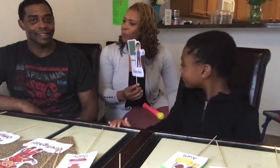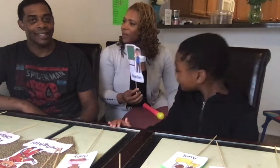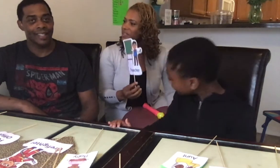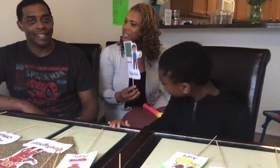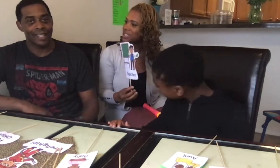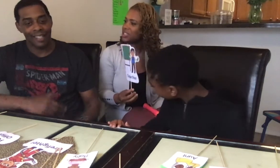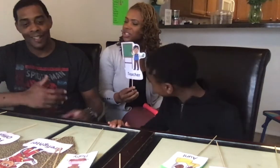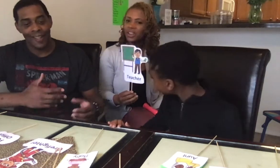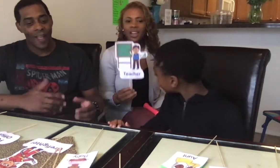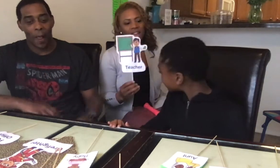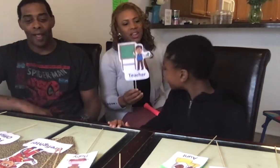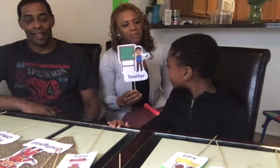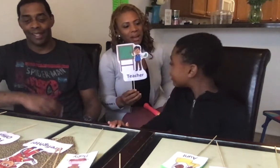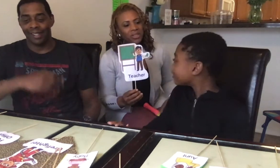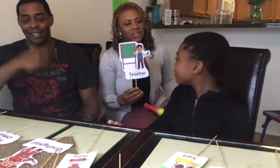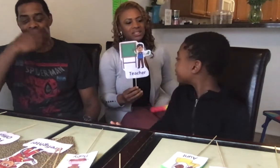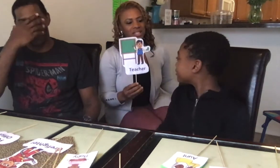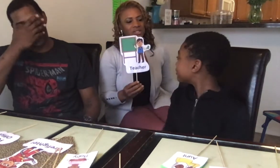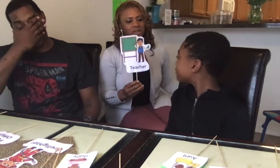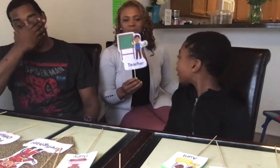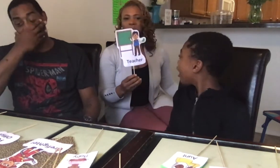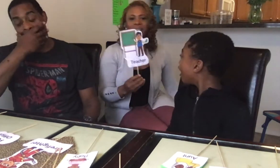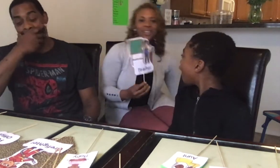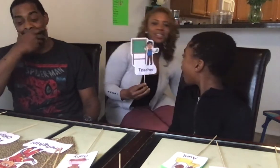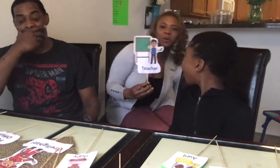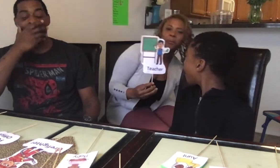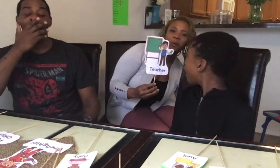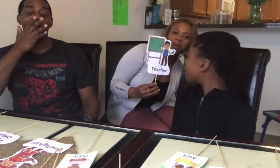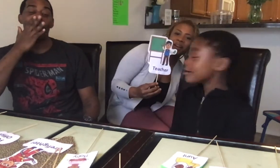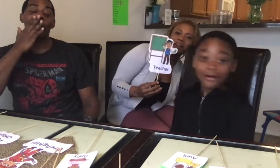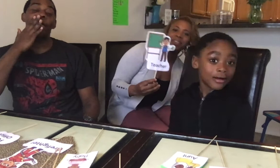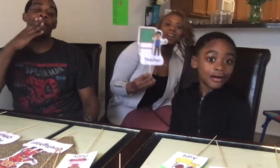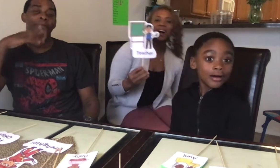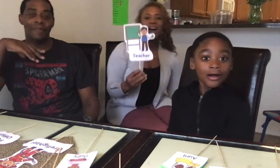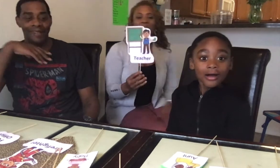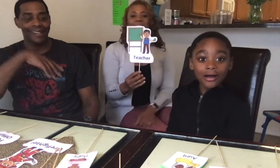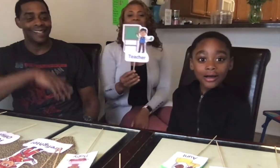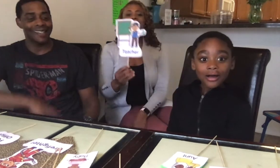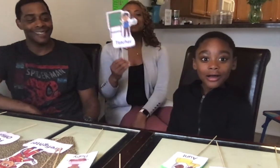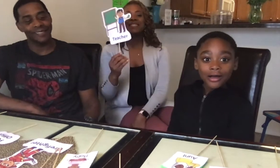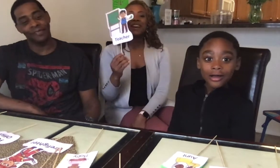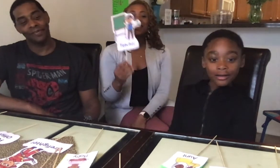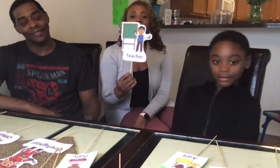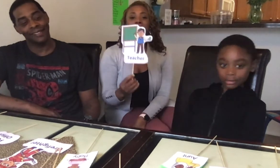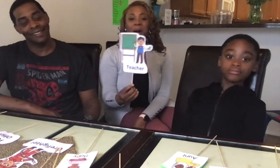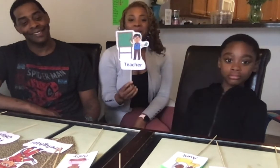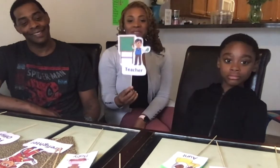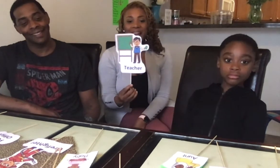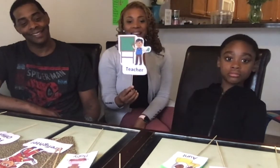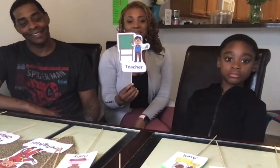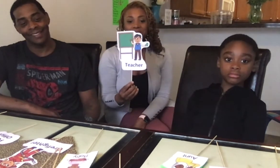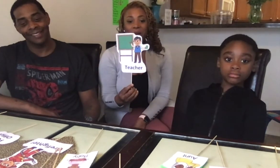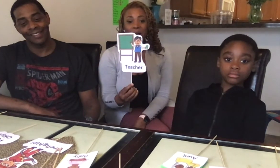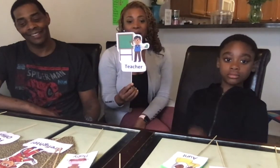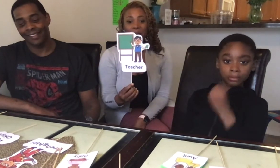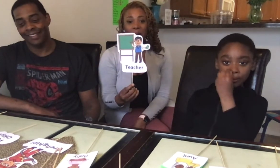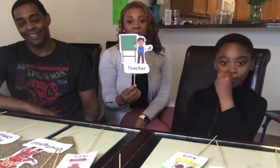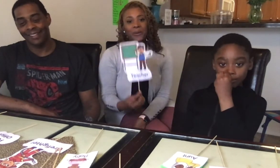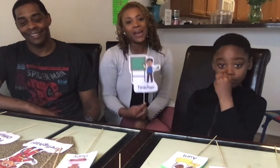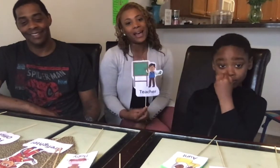is a teacher and your mother is a teacher. What in the world? All right, so they both got it wrong.